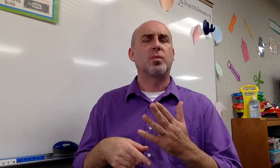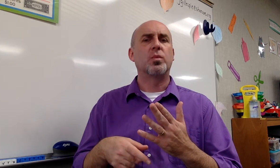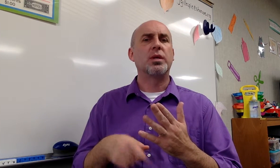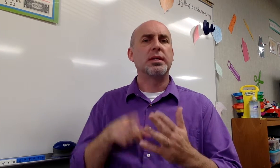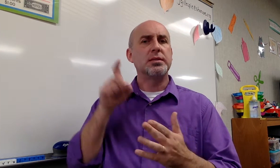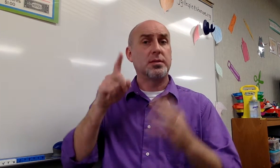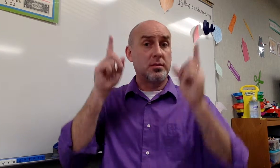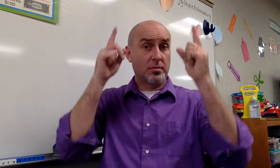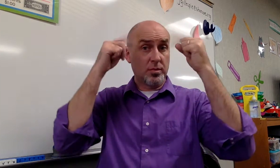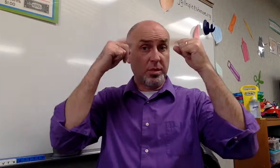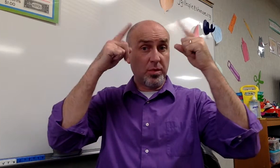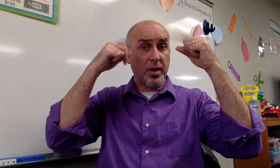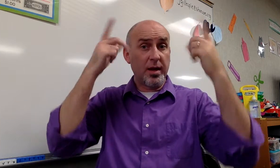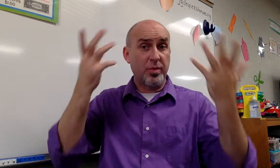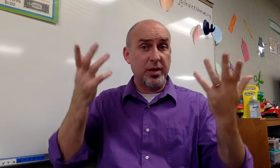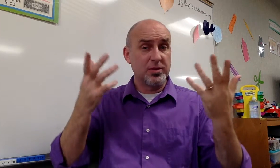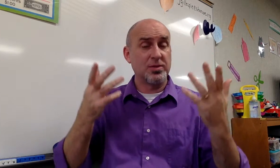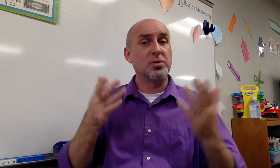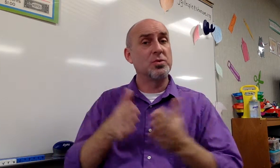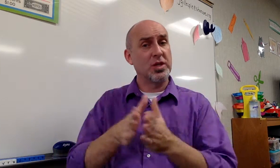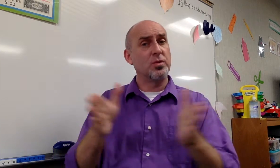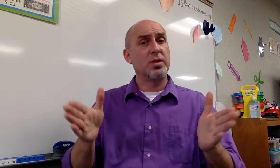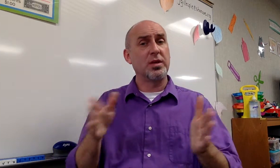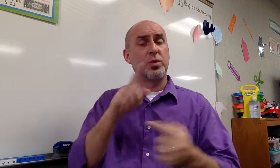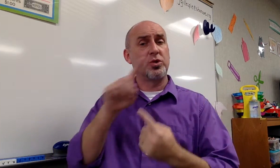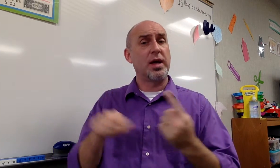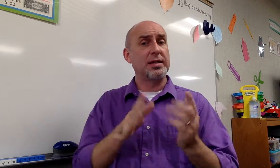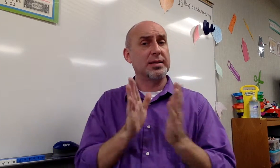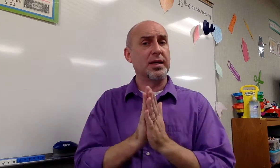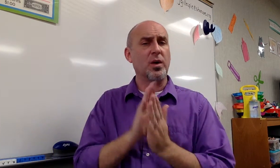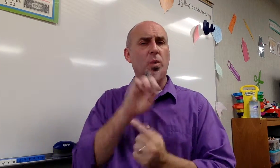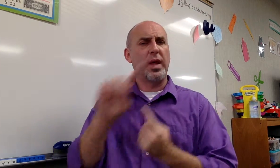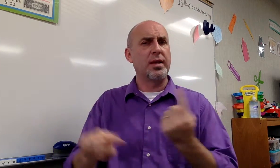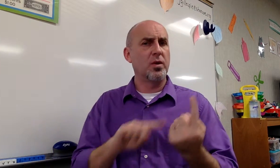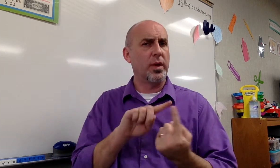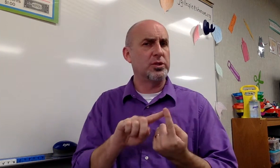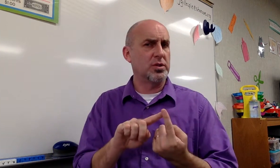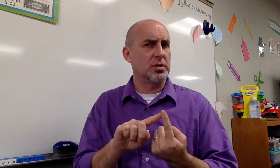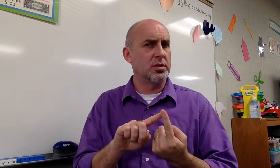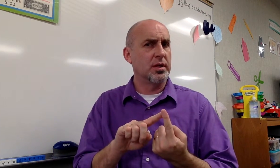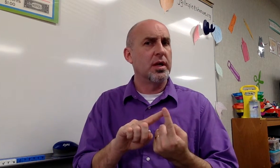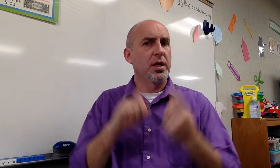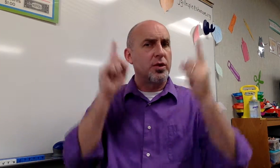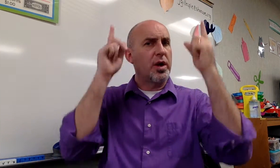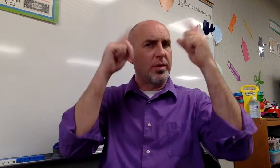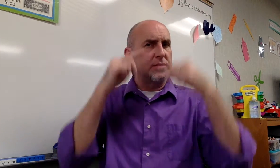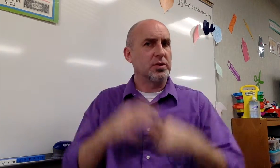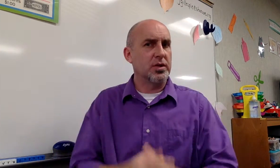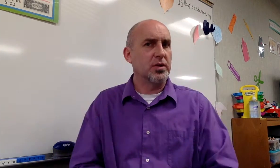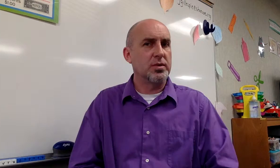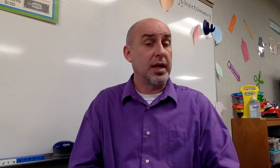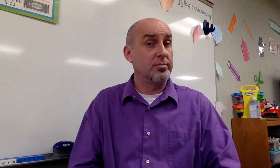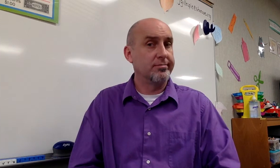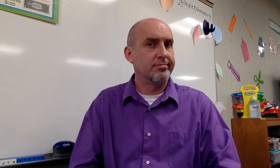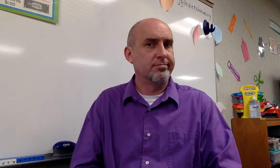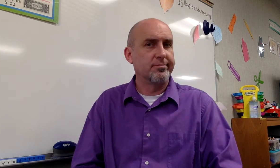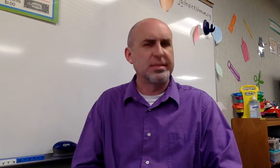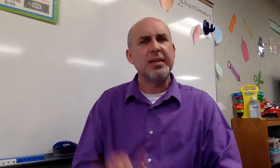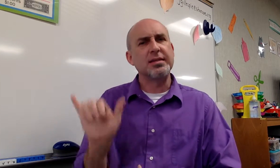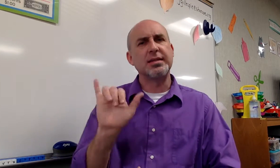We need to remember our eyebrows. So generally when you're asking a when question, your eyebrows are going to go down. Kind of the same